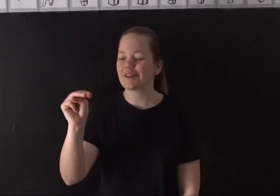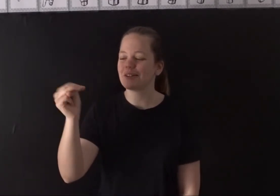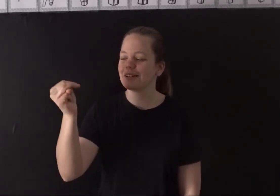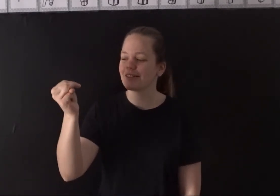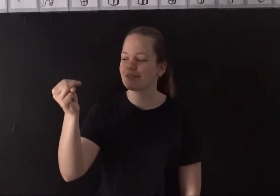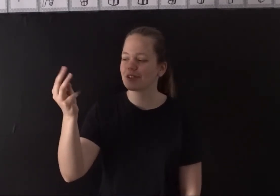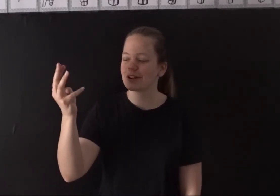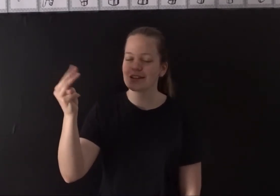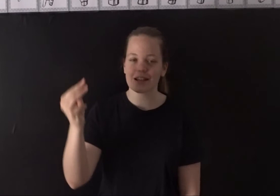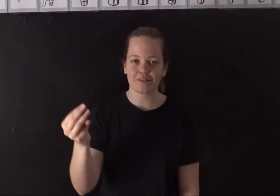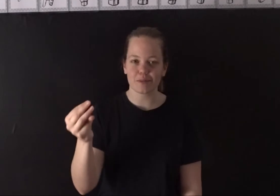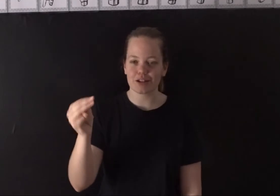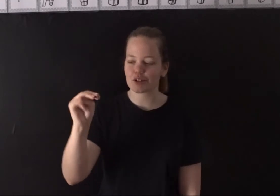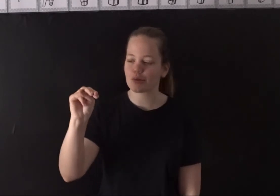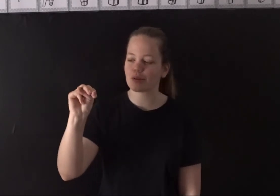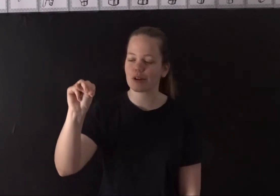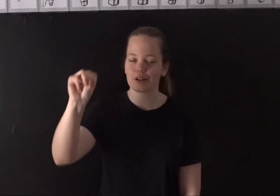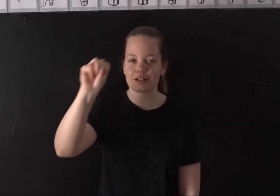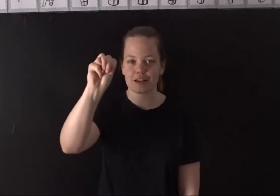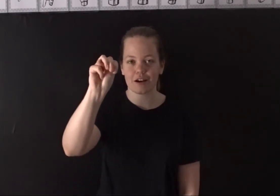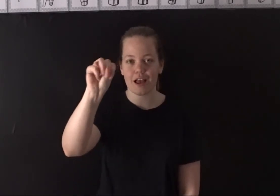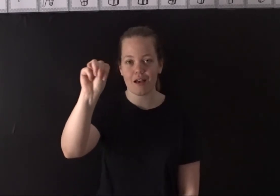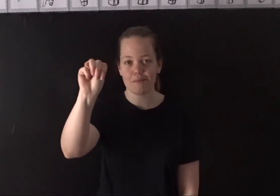So for the sign for Manitoba, we're going to take our M